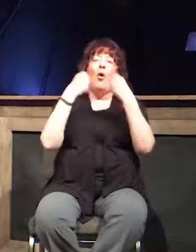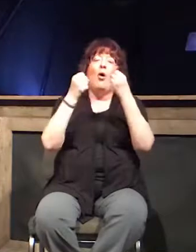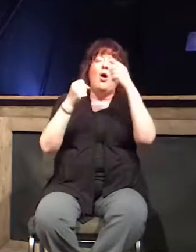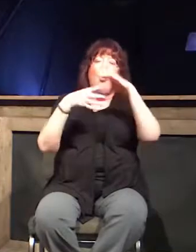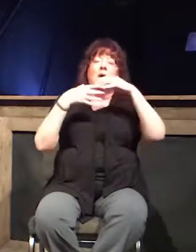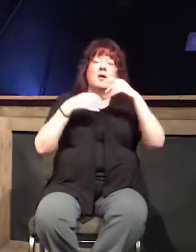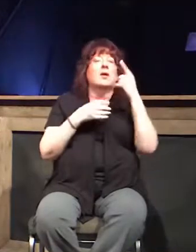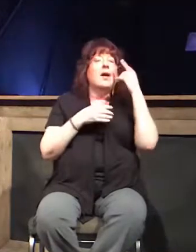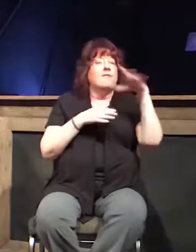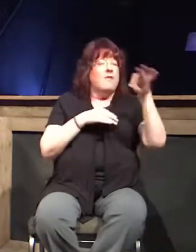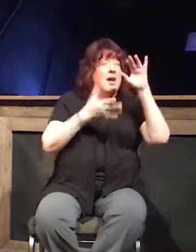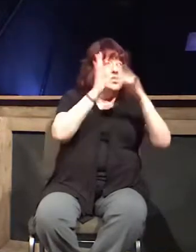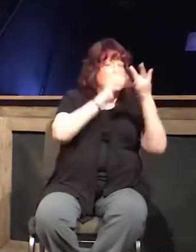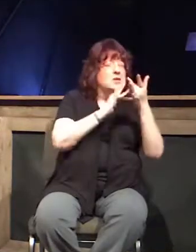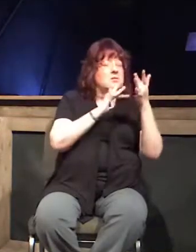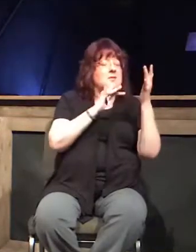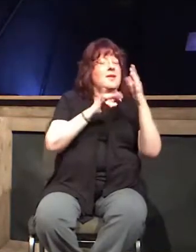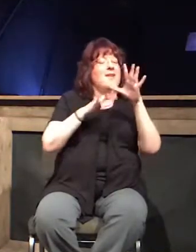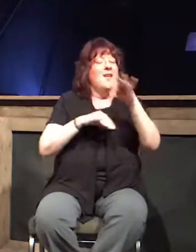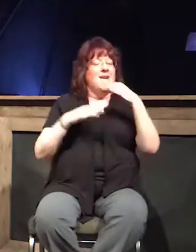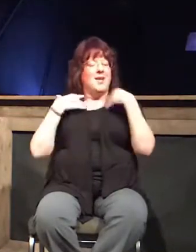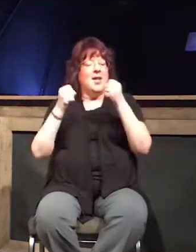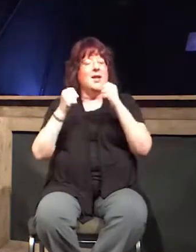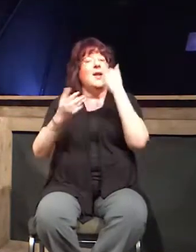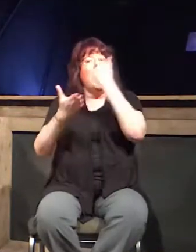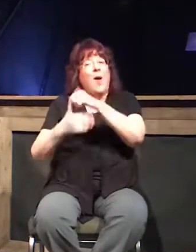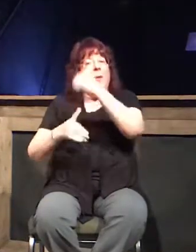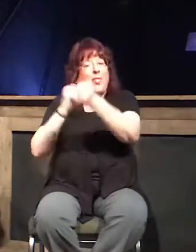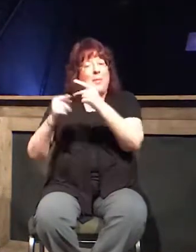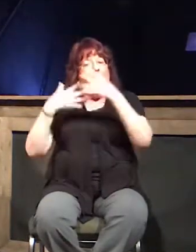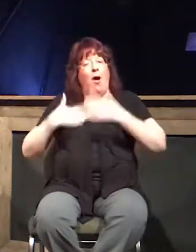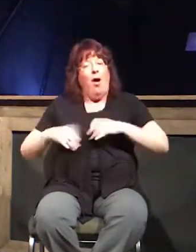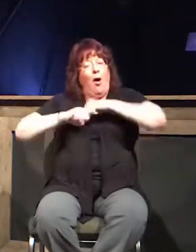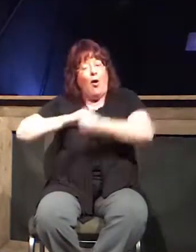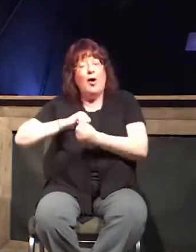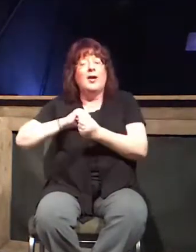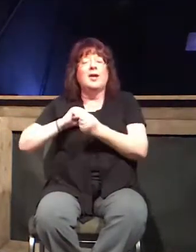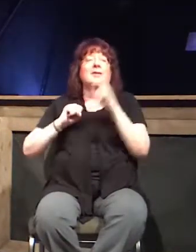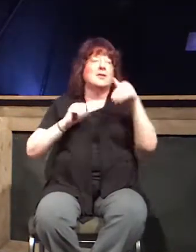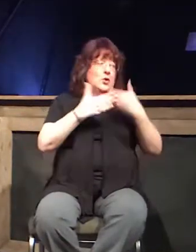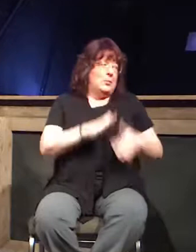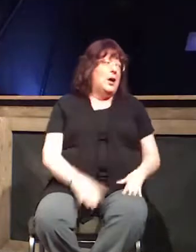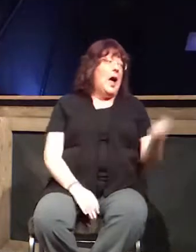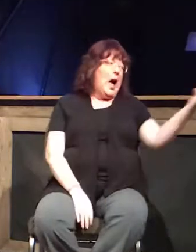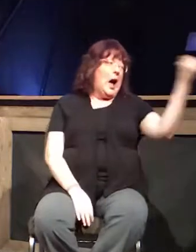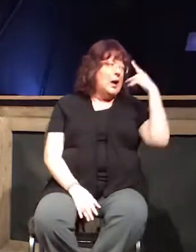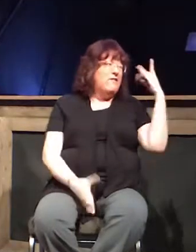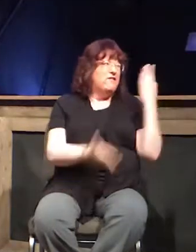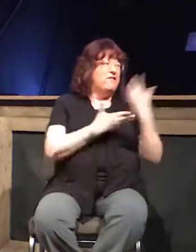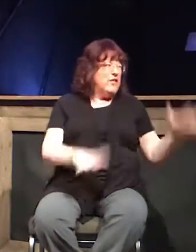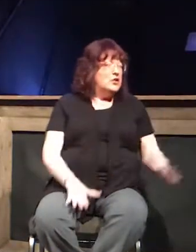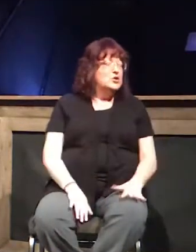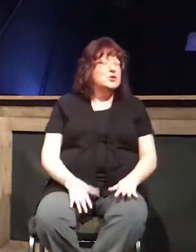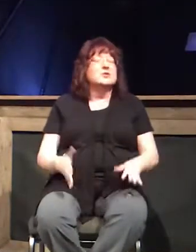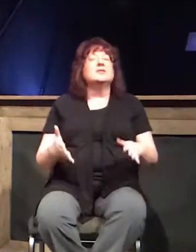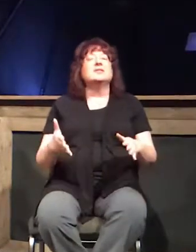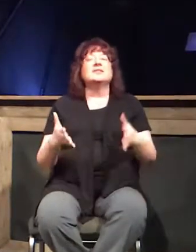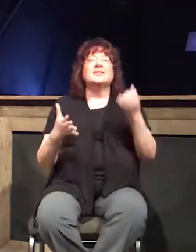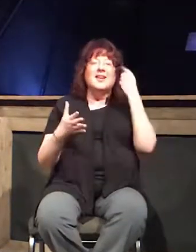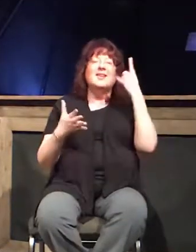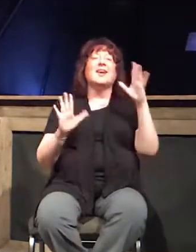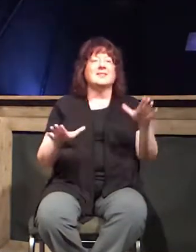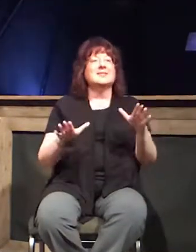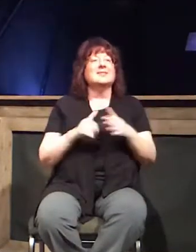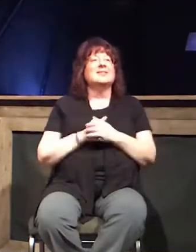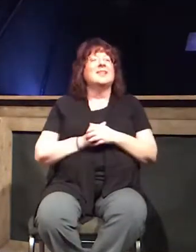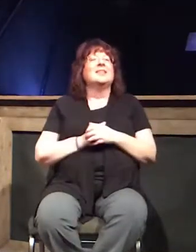broken, to find Jesus, to find healing, who go out and help other people who are hurting and broken? Turn to your neighbor and say, I get it, stop. Okay, I